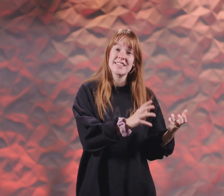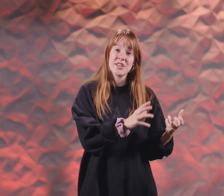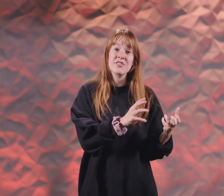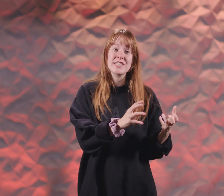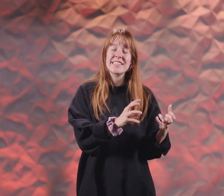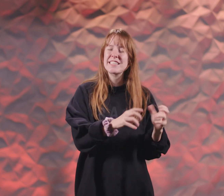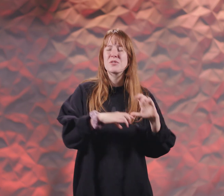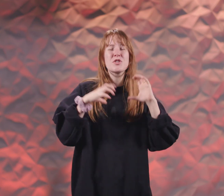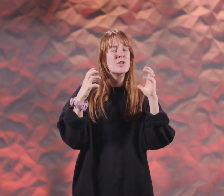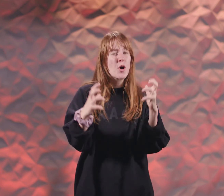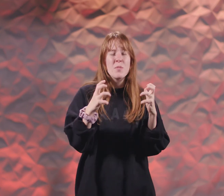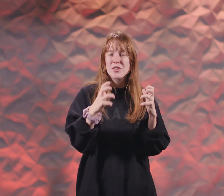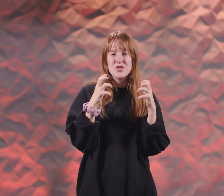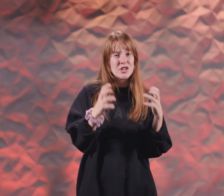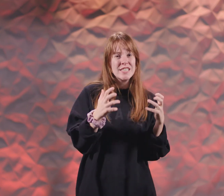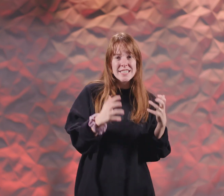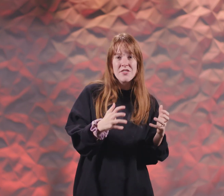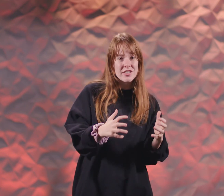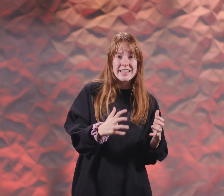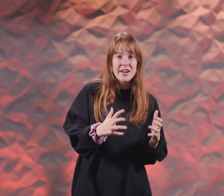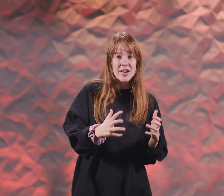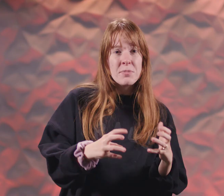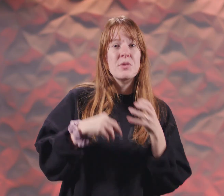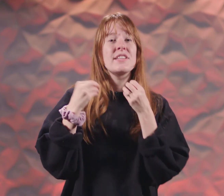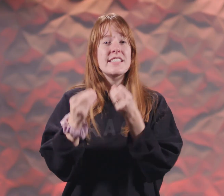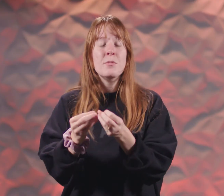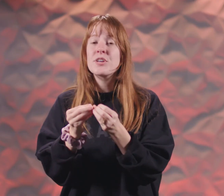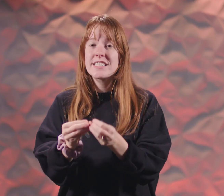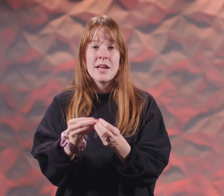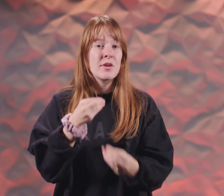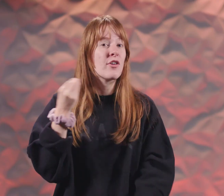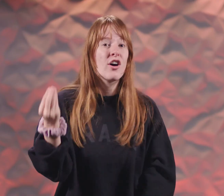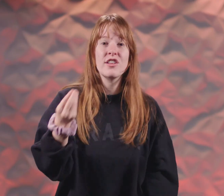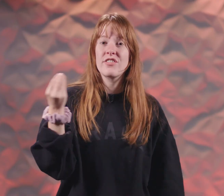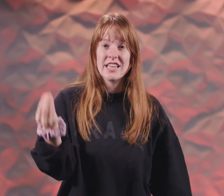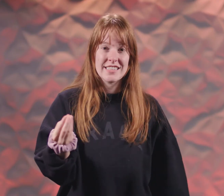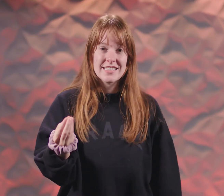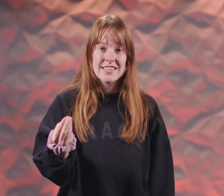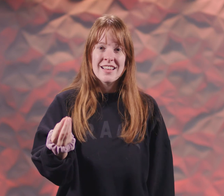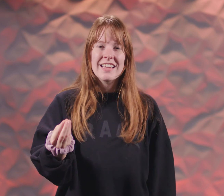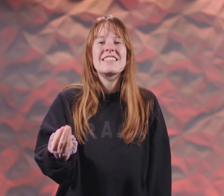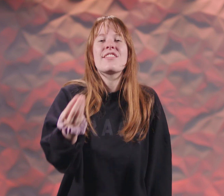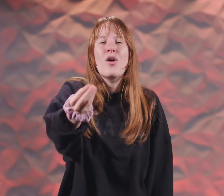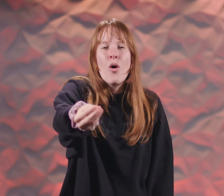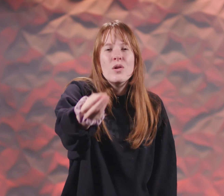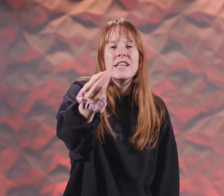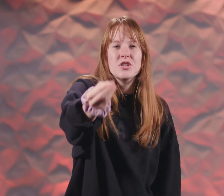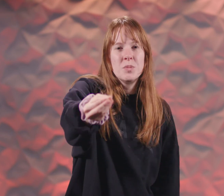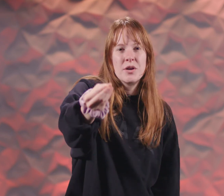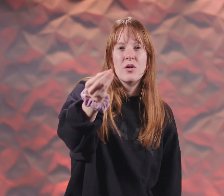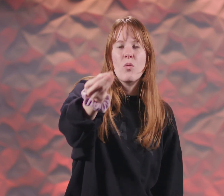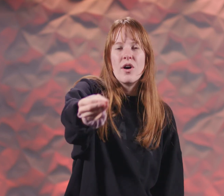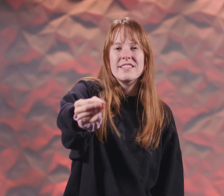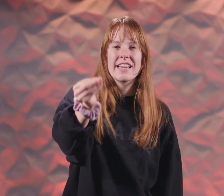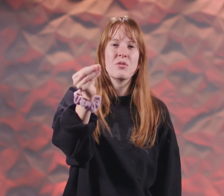service because there was so much good stuff in there. But the summary statement of all of this is that the Holy Spirit wants a